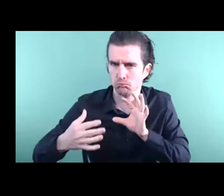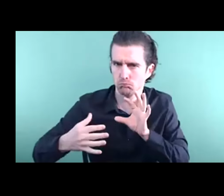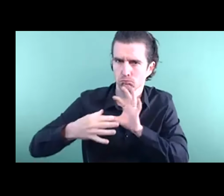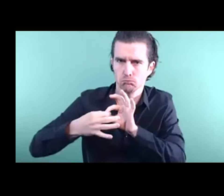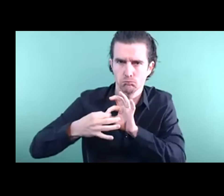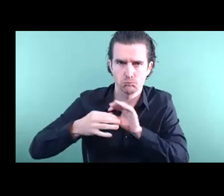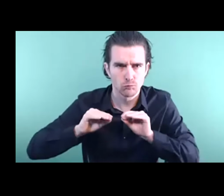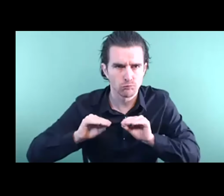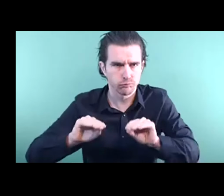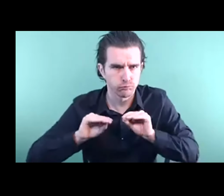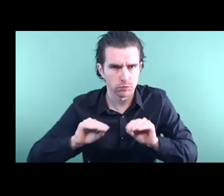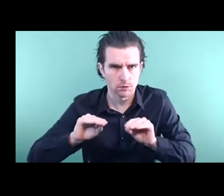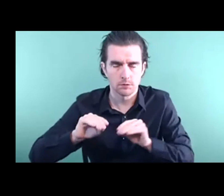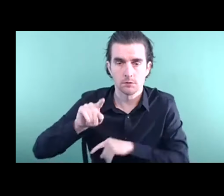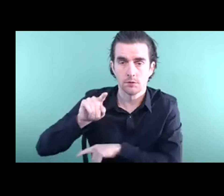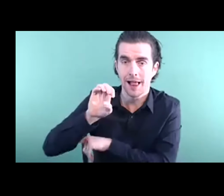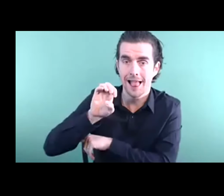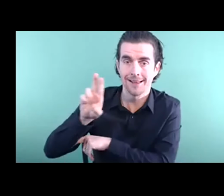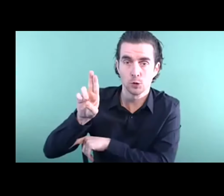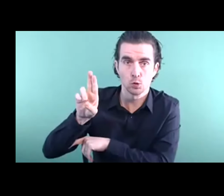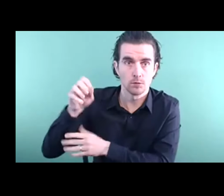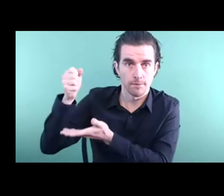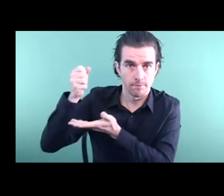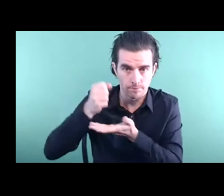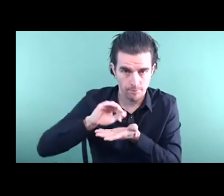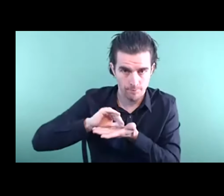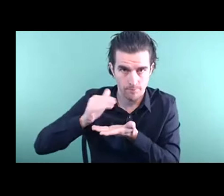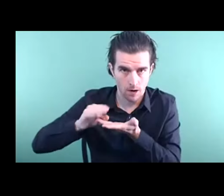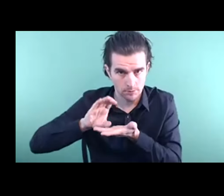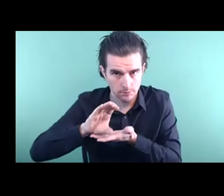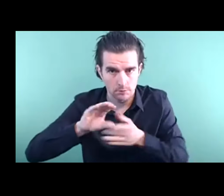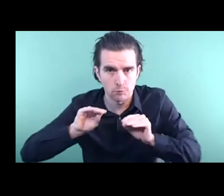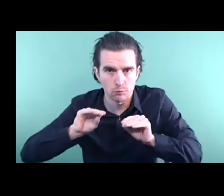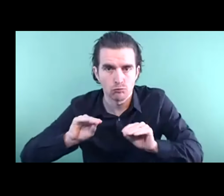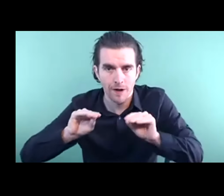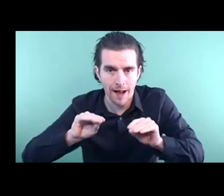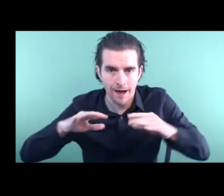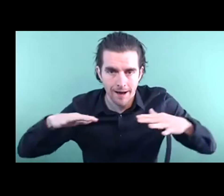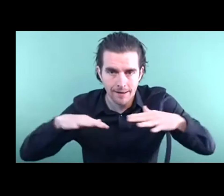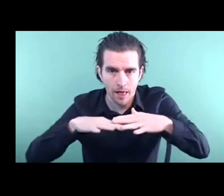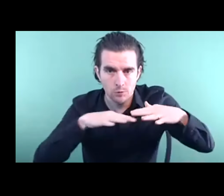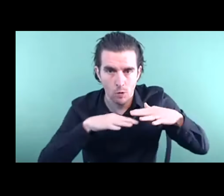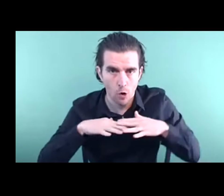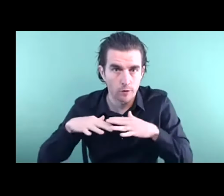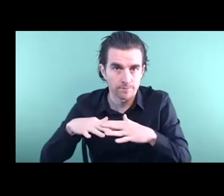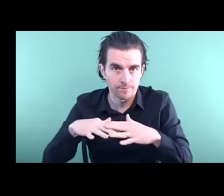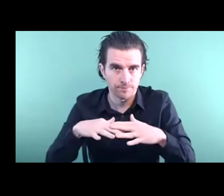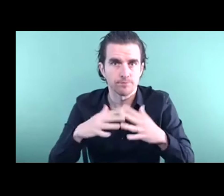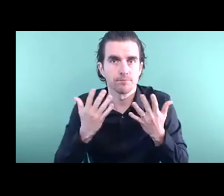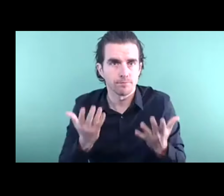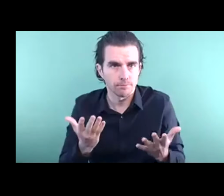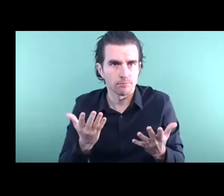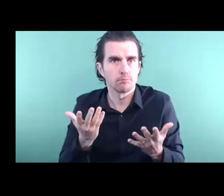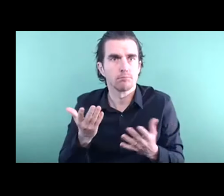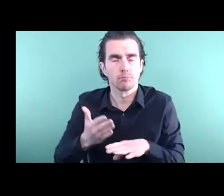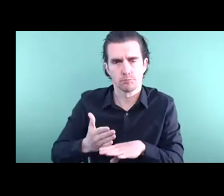policy. And in this particular session, we'll be looking at how